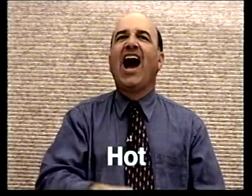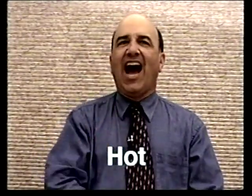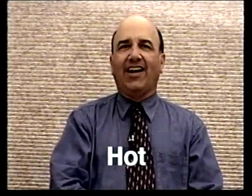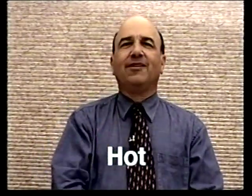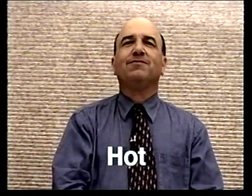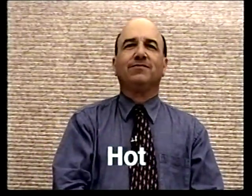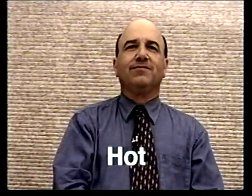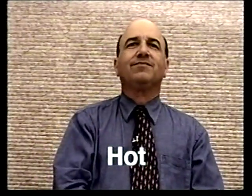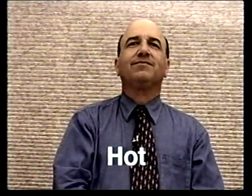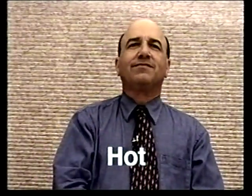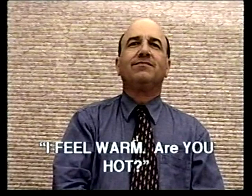Hot.